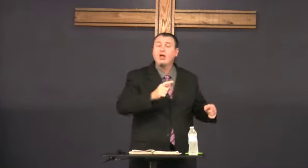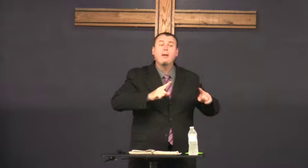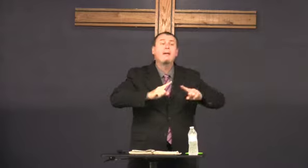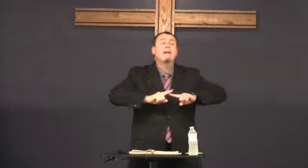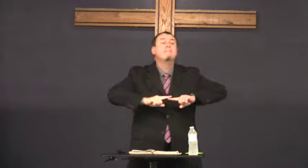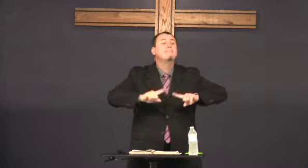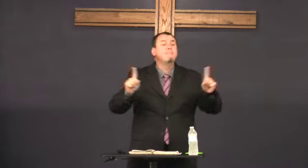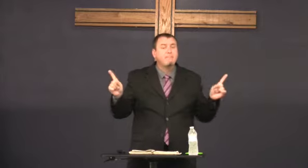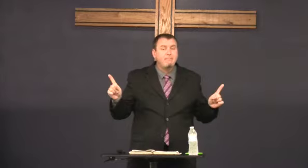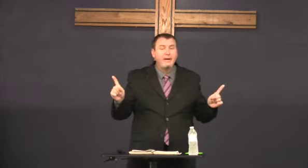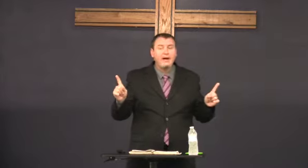I was taken in, but